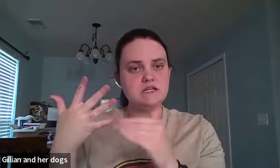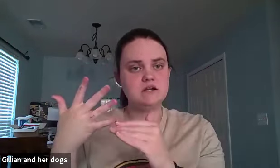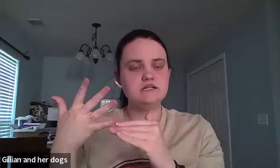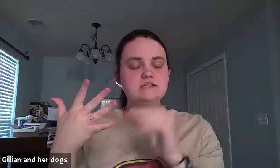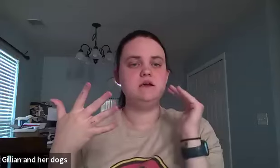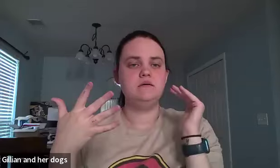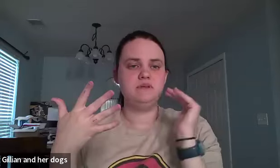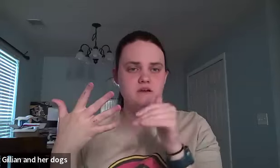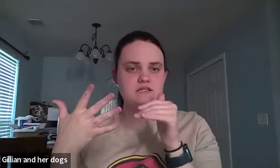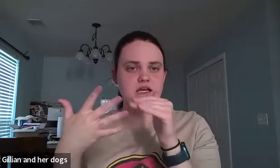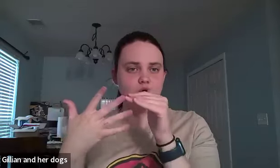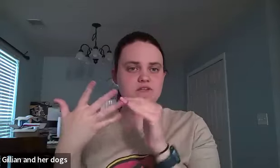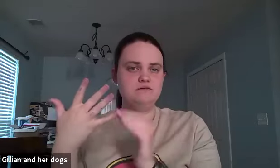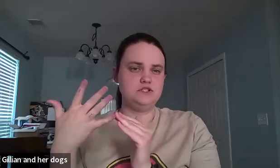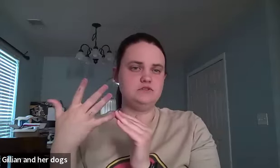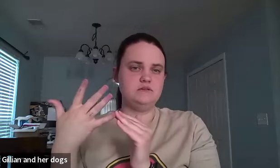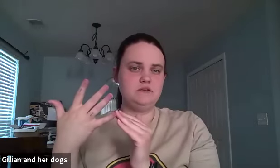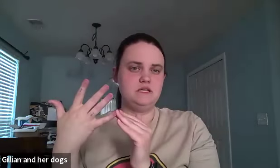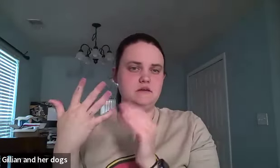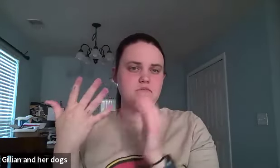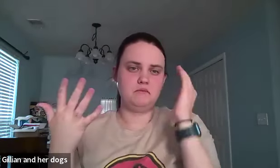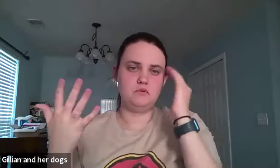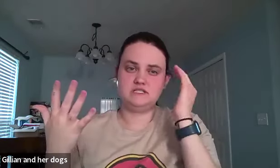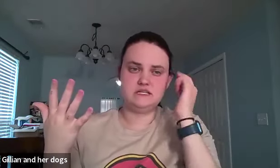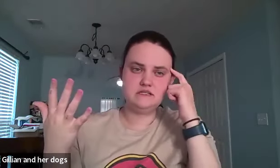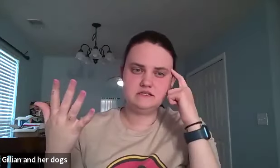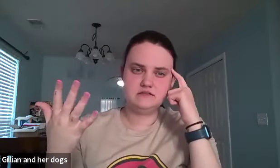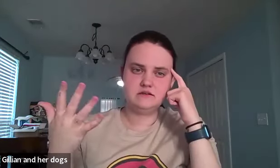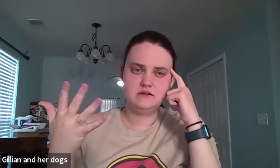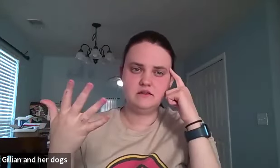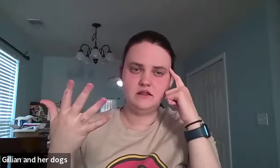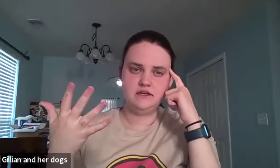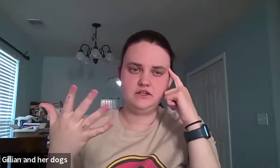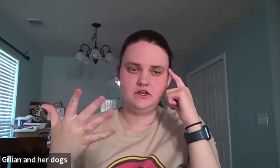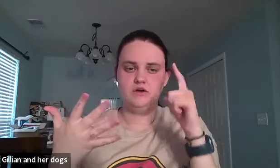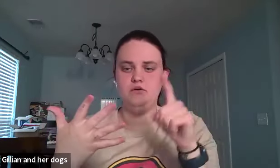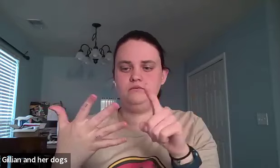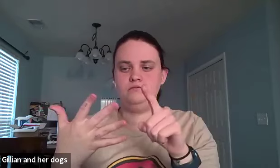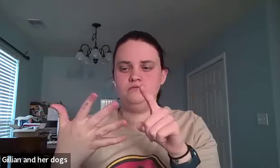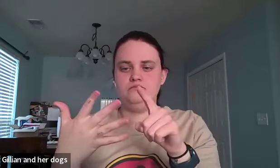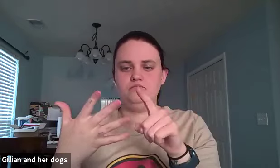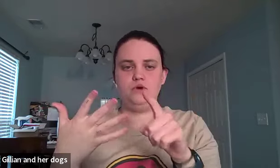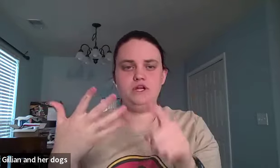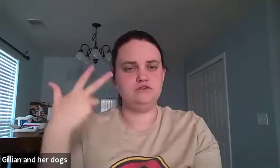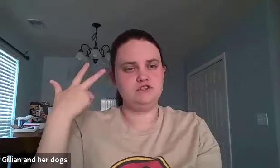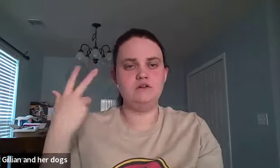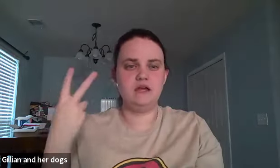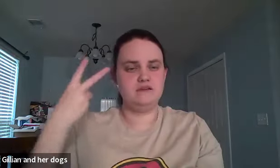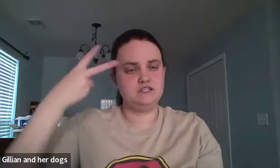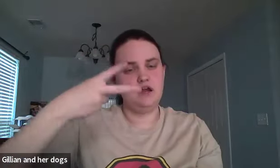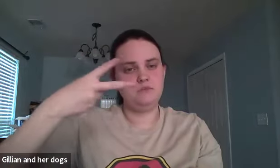to youngest, because that helps it visually make more sense. Like, when you start like as a couple